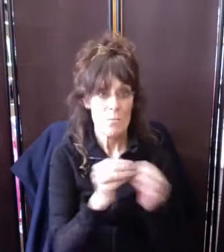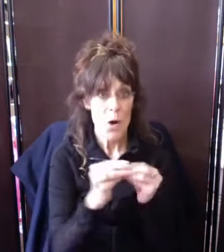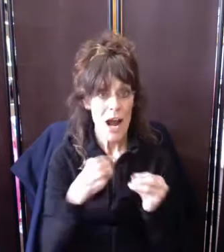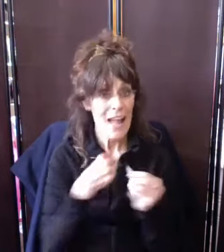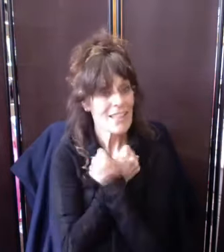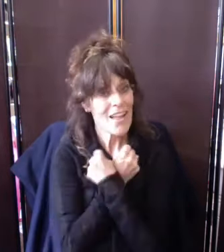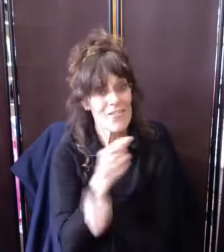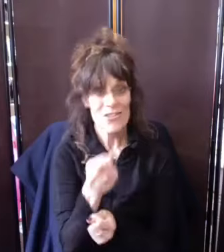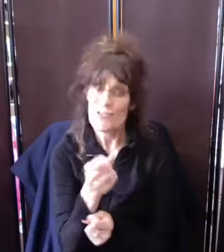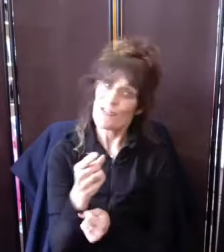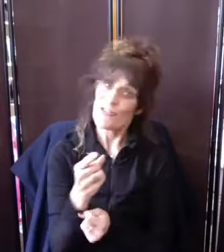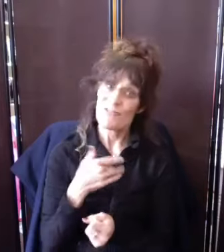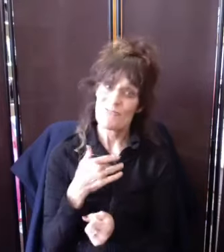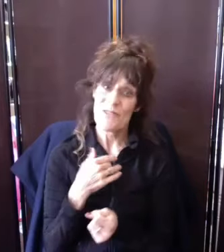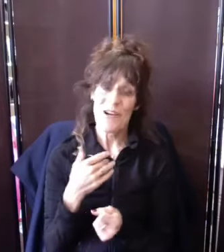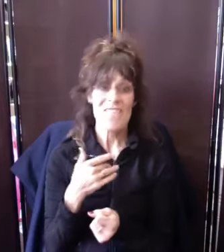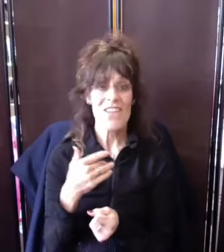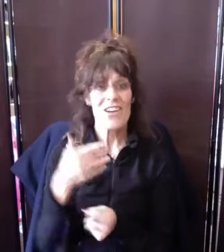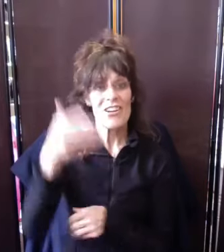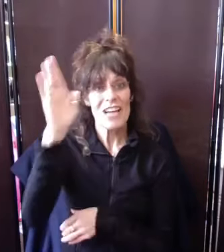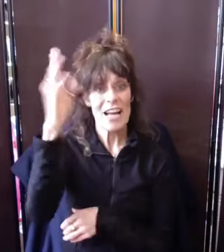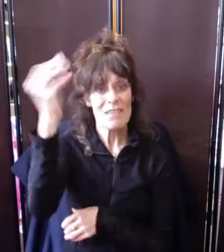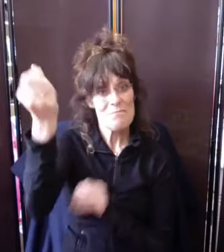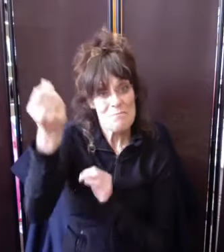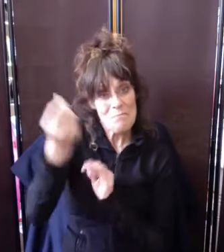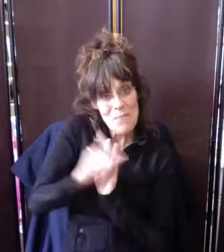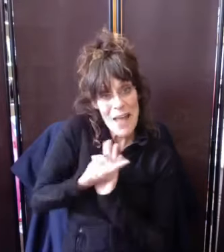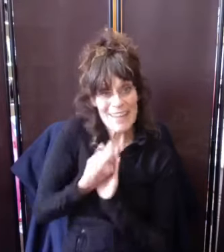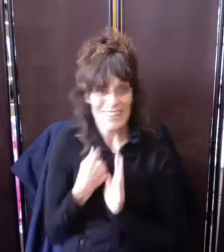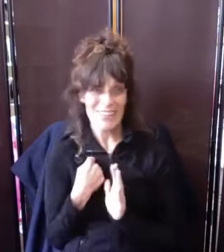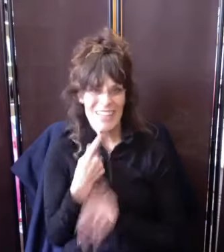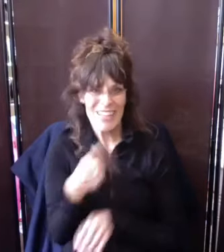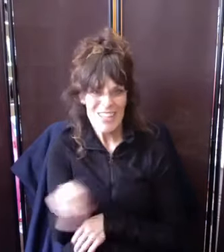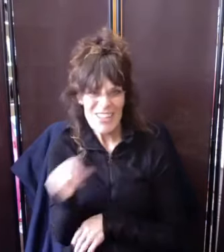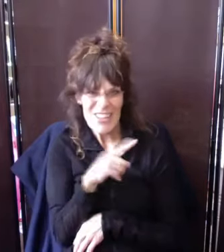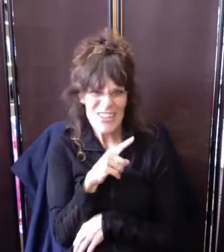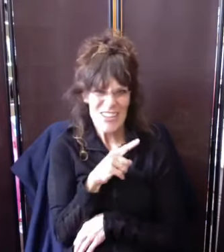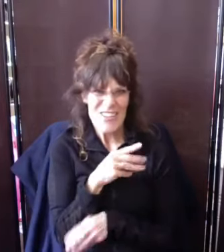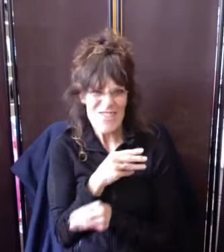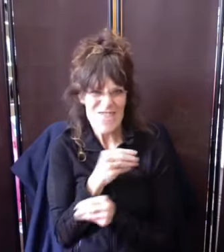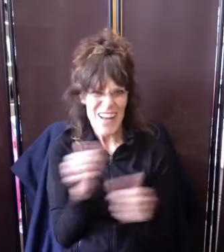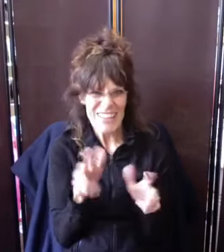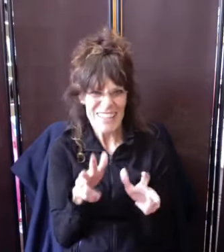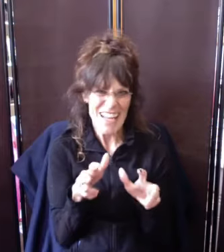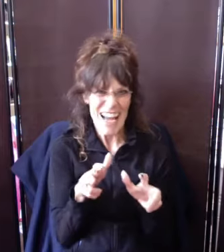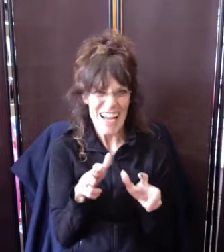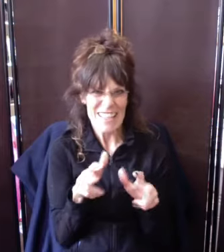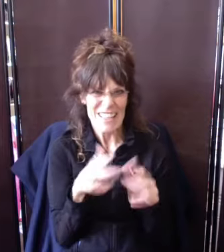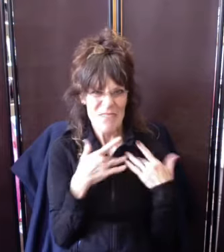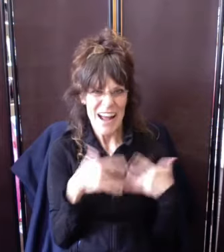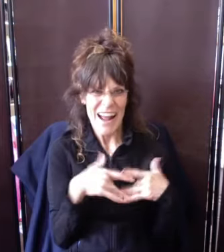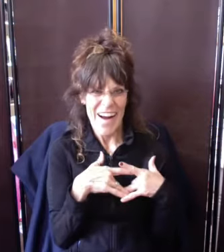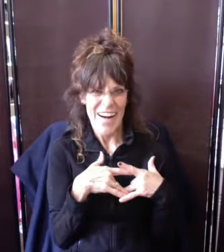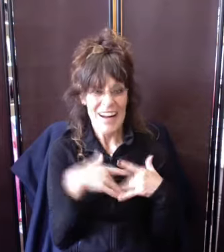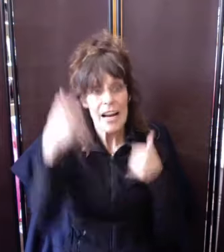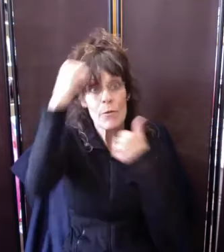felt God's love reflected back to me. You guys melted the polar ice cap around my heart. And I remember realizing that